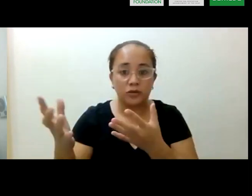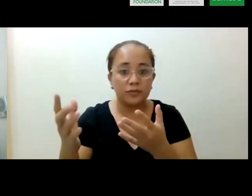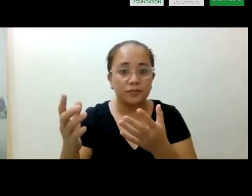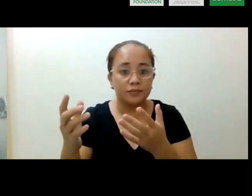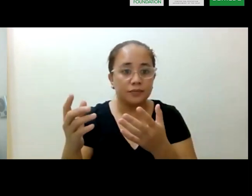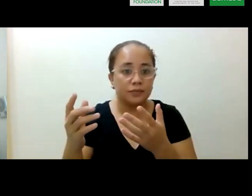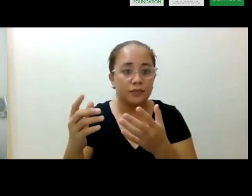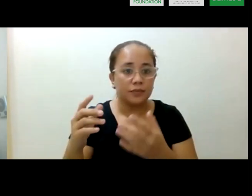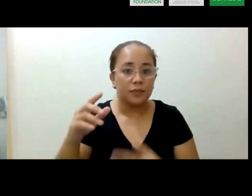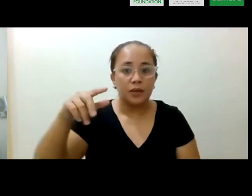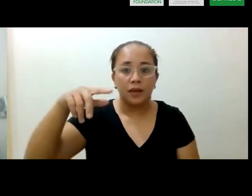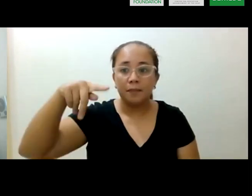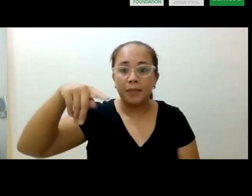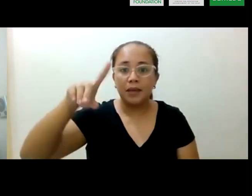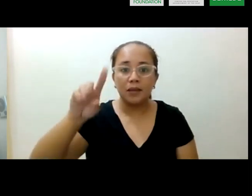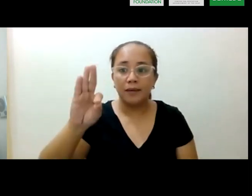PDF.